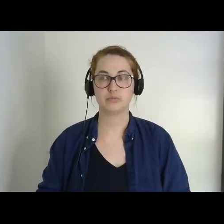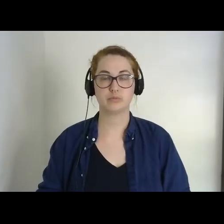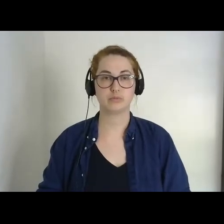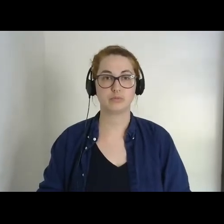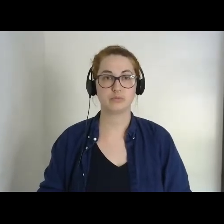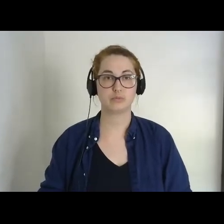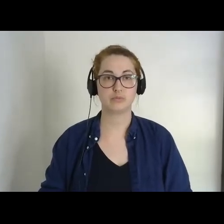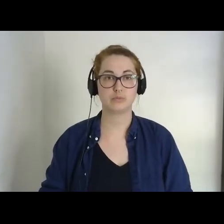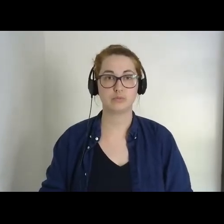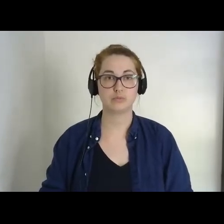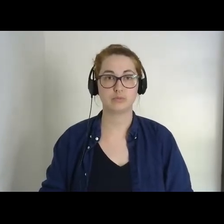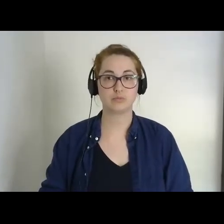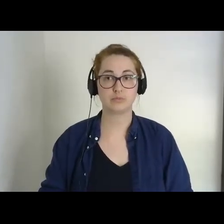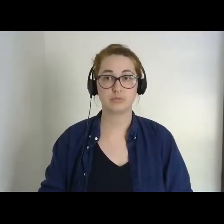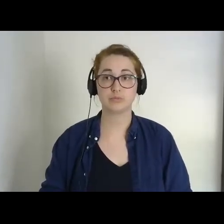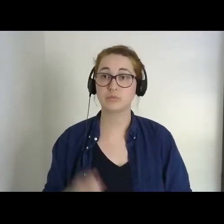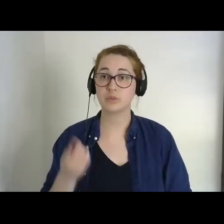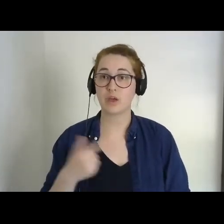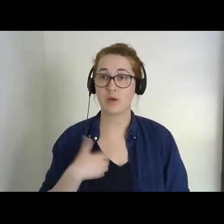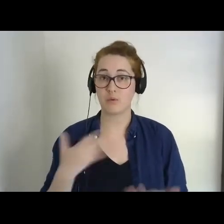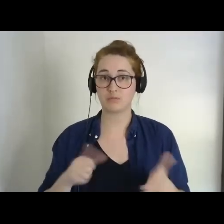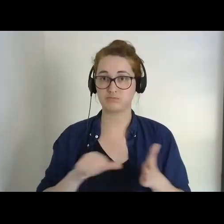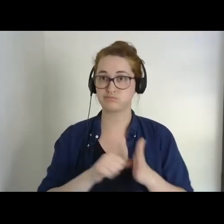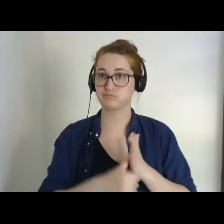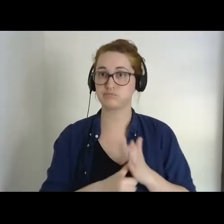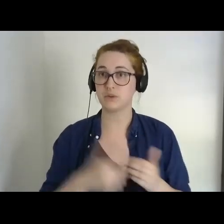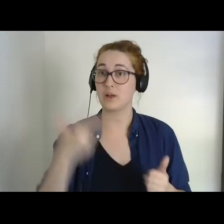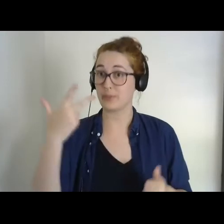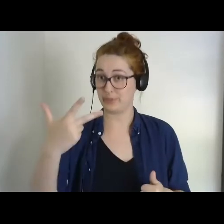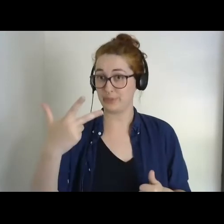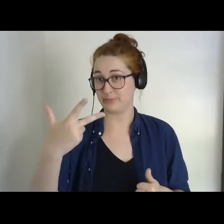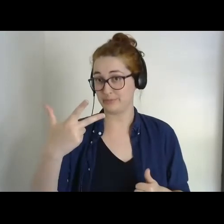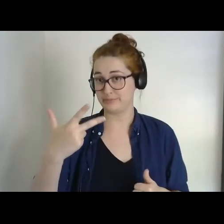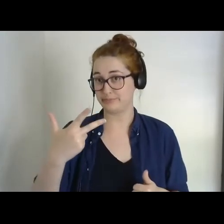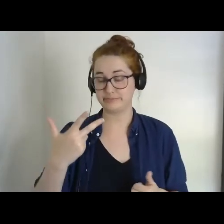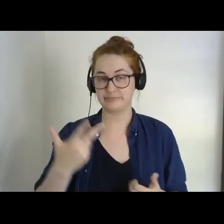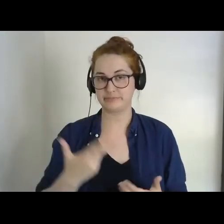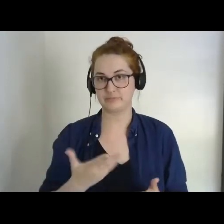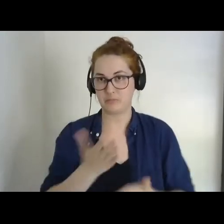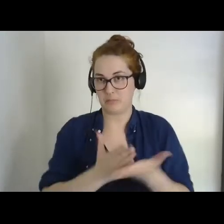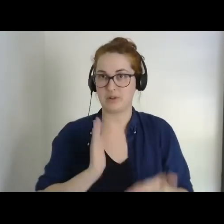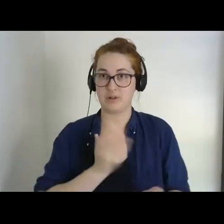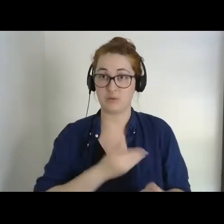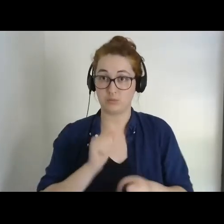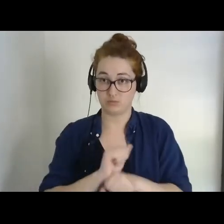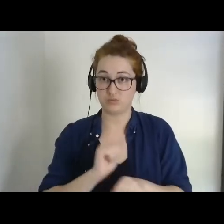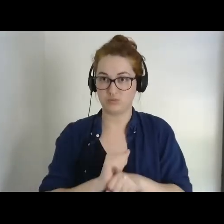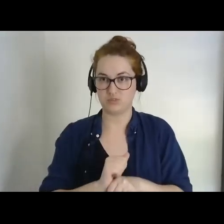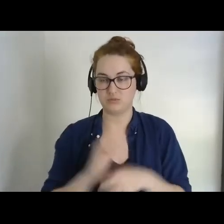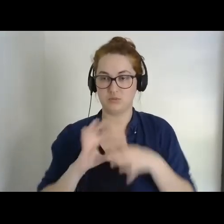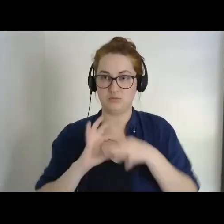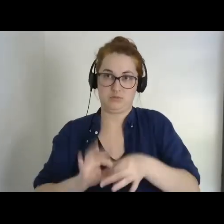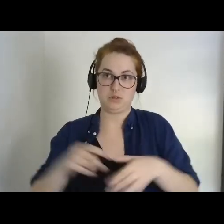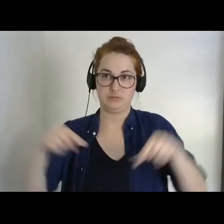So I just wanted to highlight 3 elements of our work that I think are really relevant and important for the discussion that we're